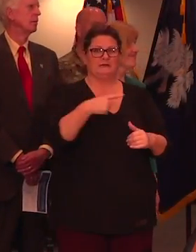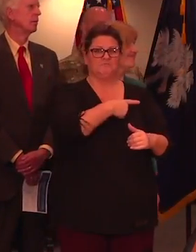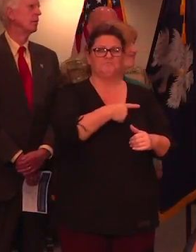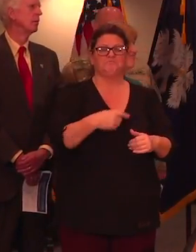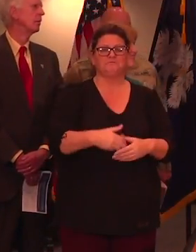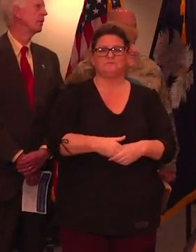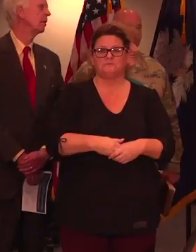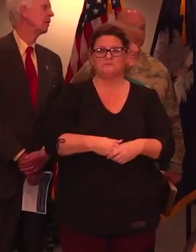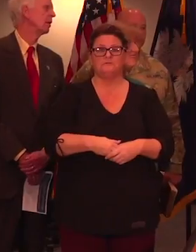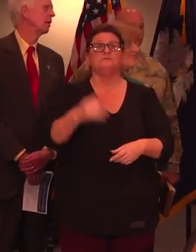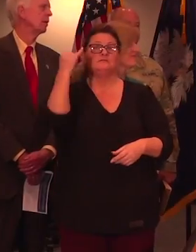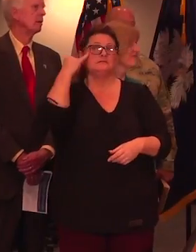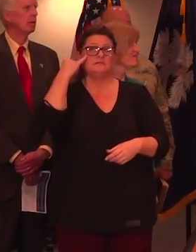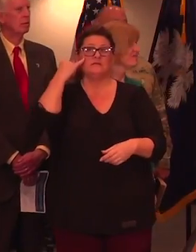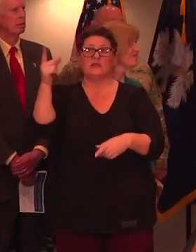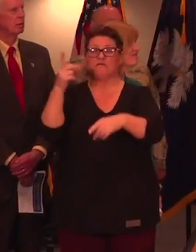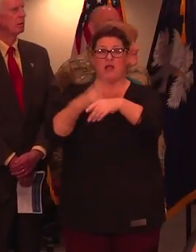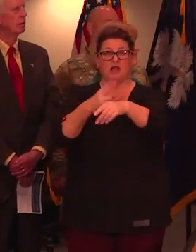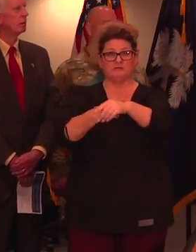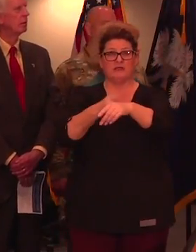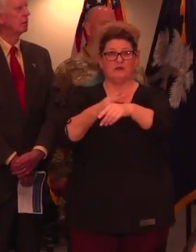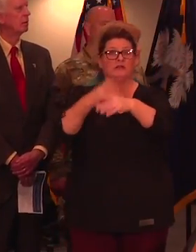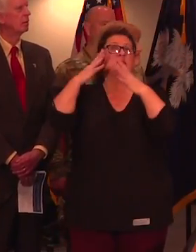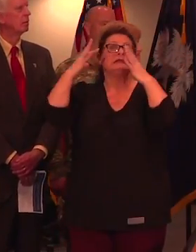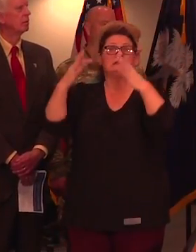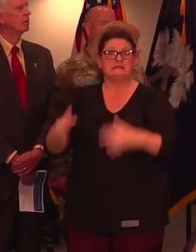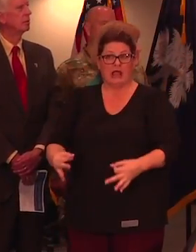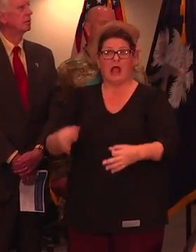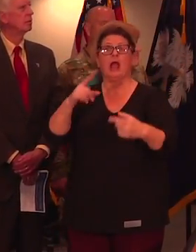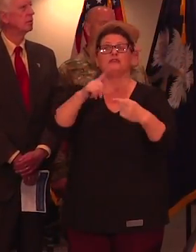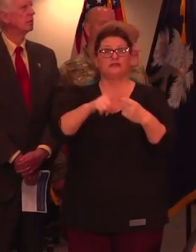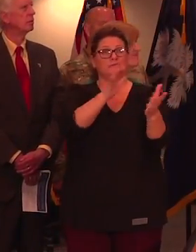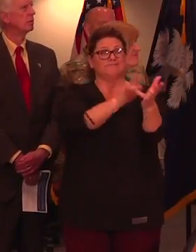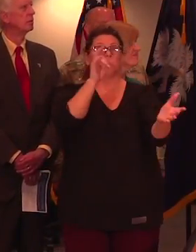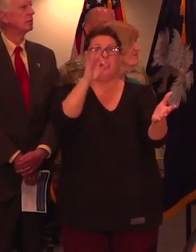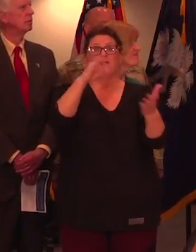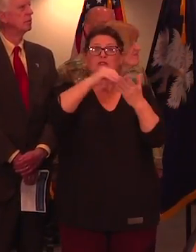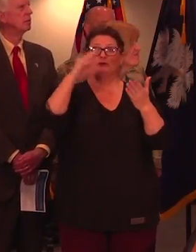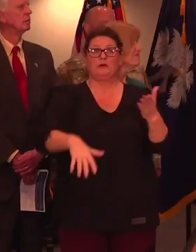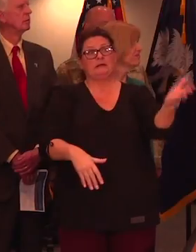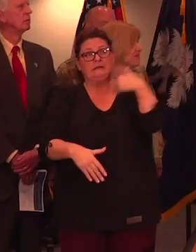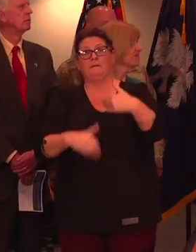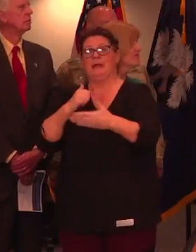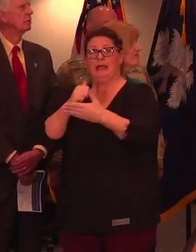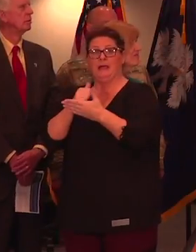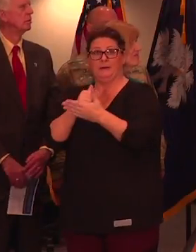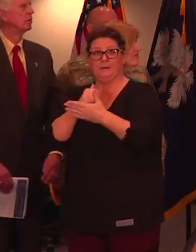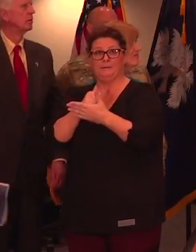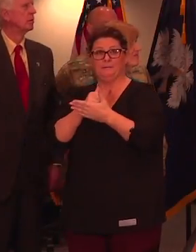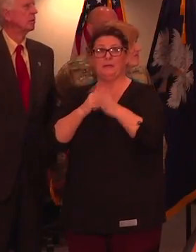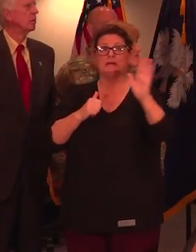I would, if the hospitals utilize or decide to utilize students that meet a certain level